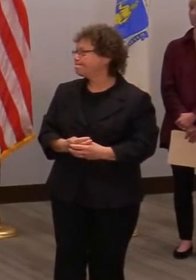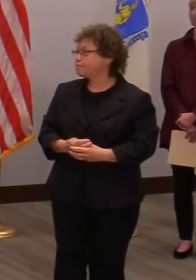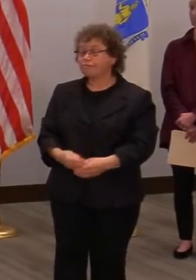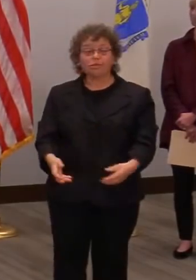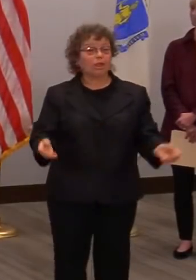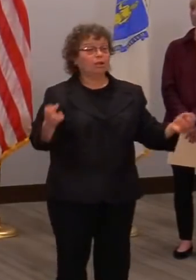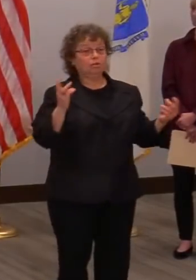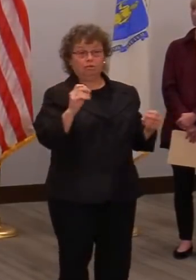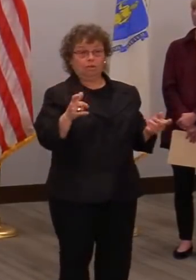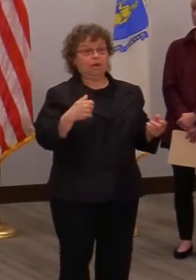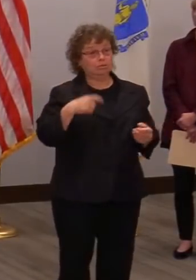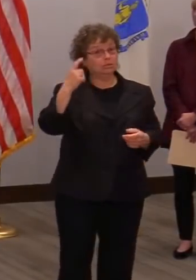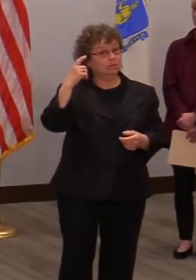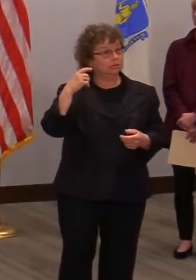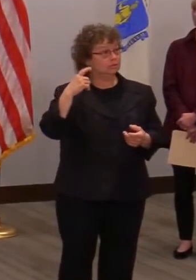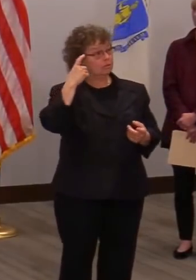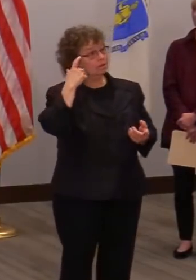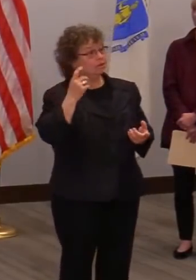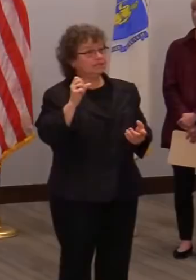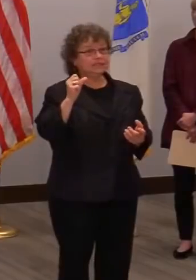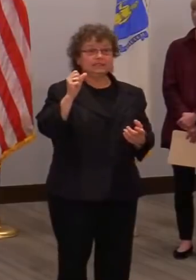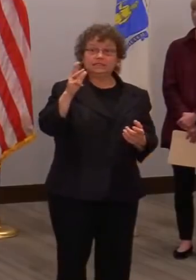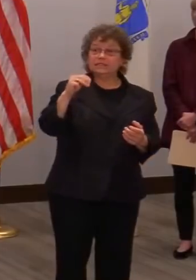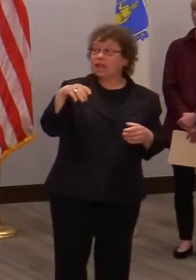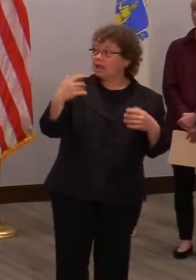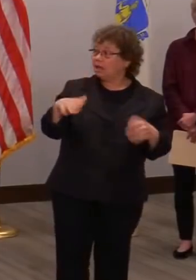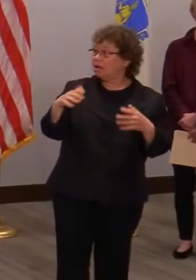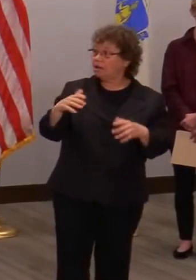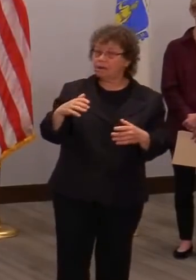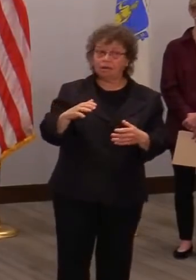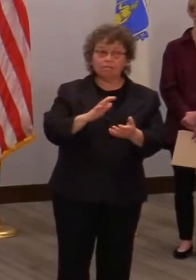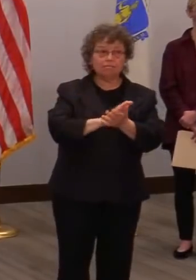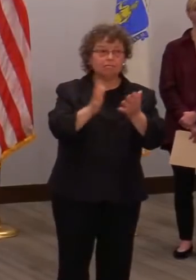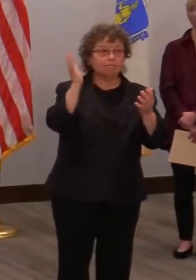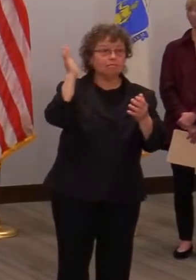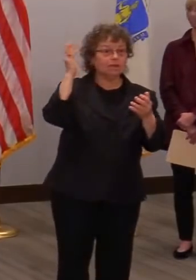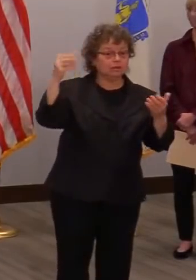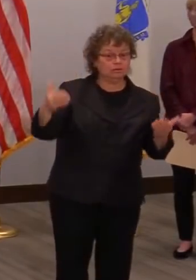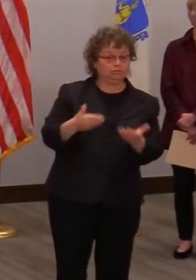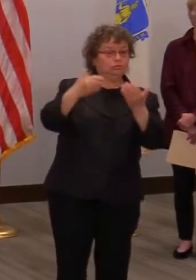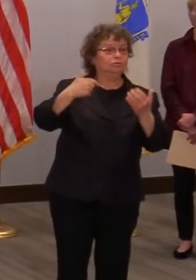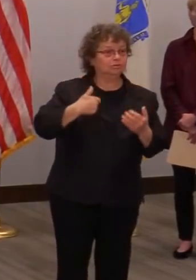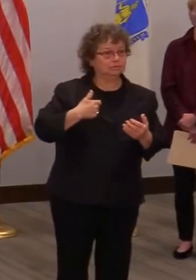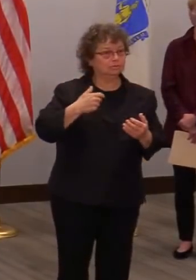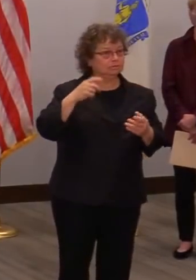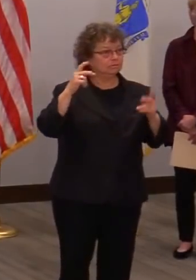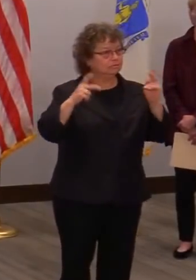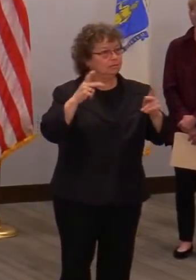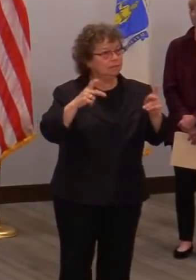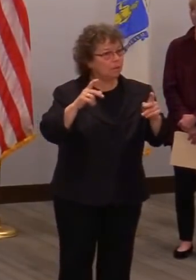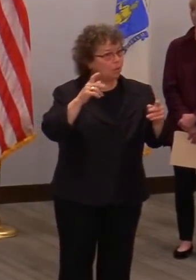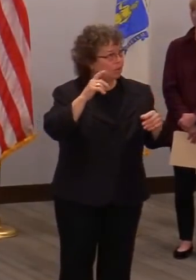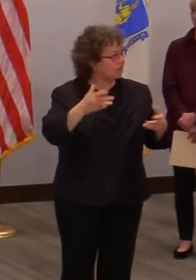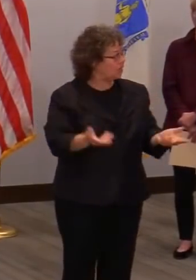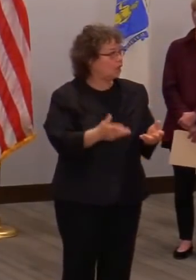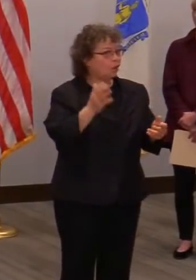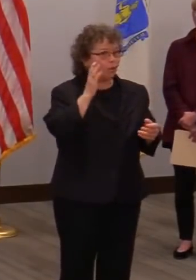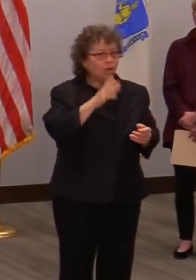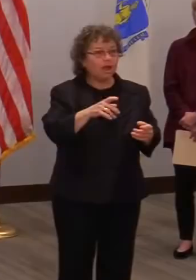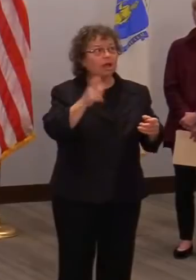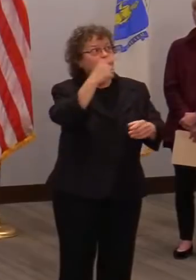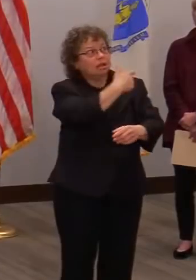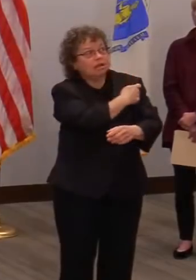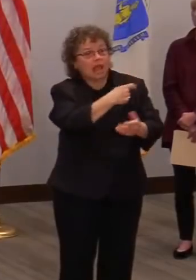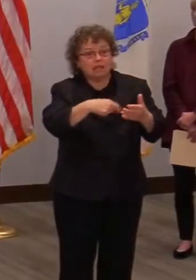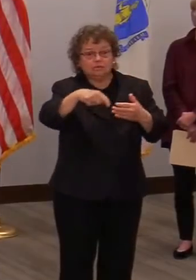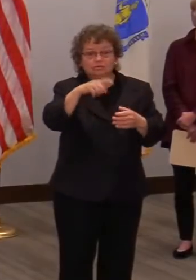Wow, I was thinking, Sam, what a great introduction, right? And in hearing that folks are going to have access to Wally and the tickets and